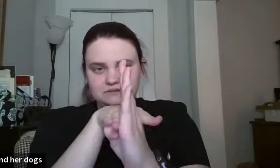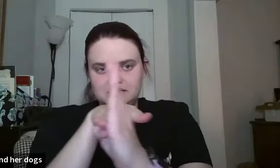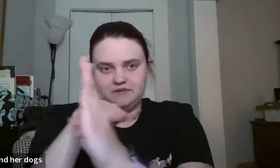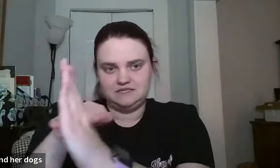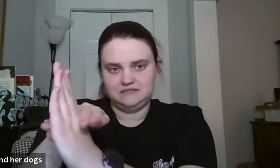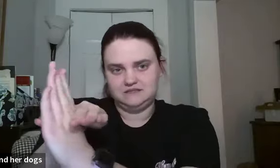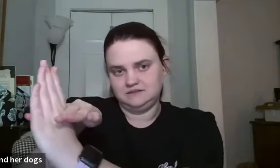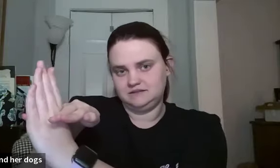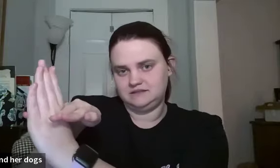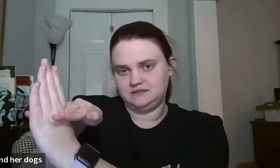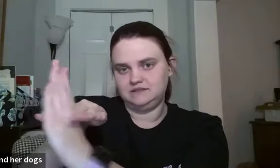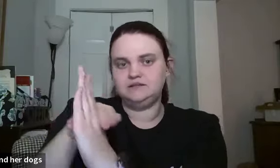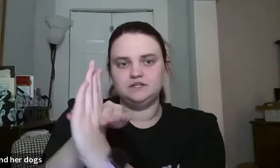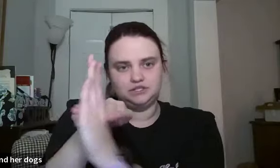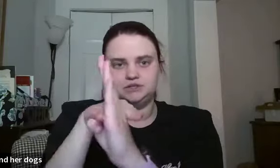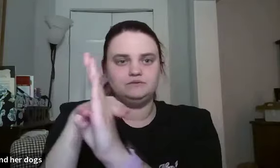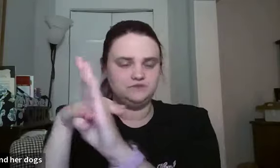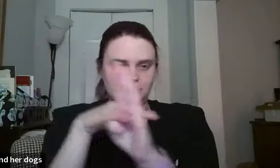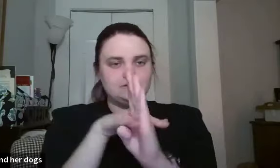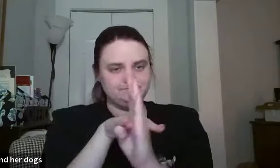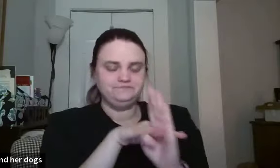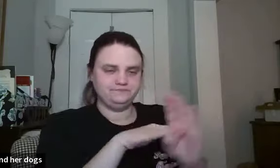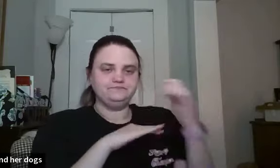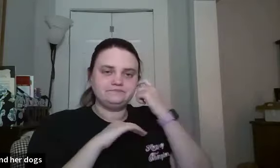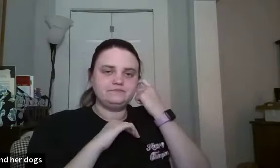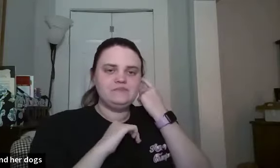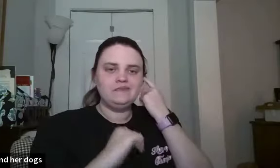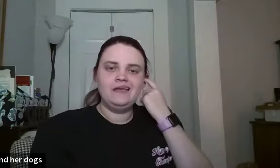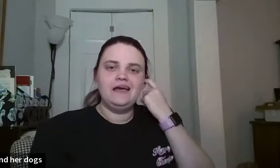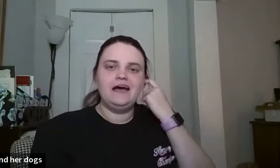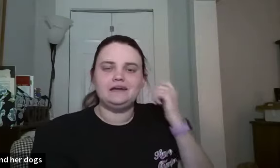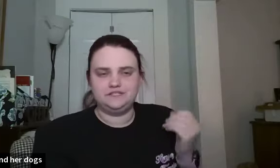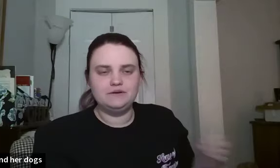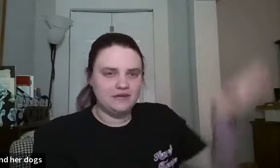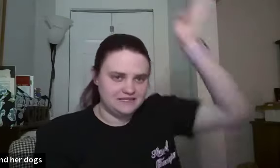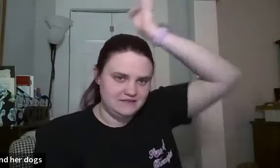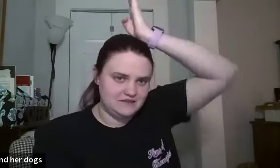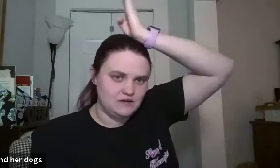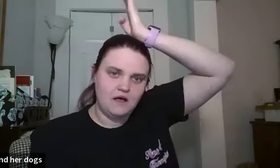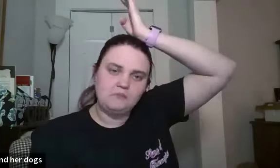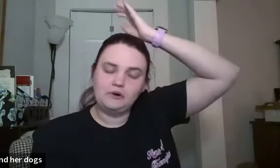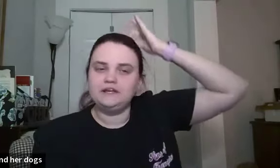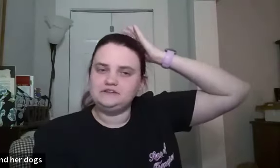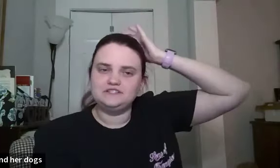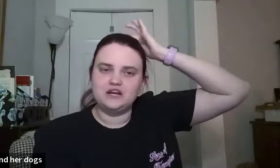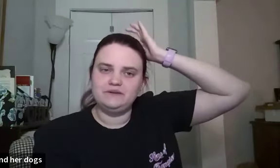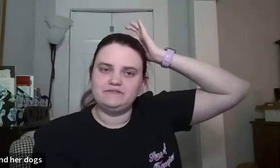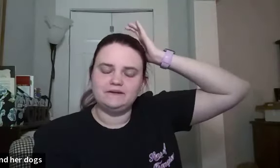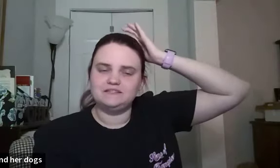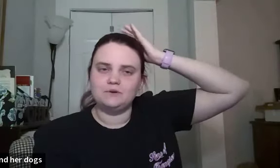Does that make sense? Shark. I do admit I see this one a lot more. I used to try to be very stubborn